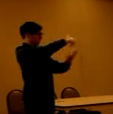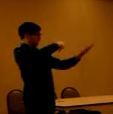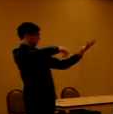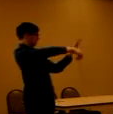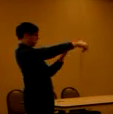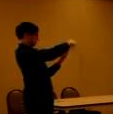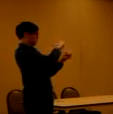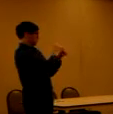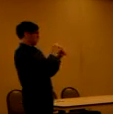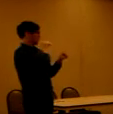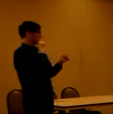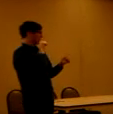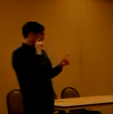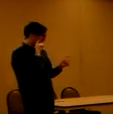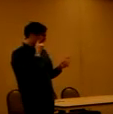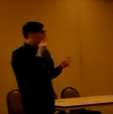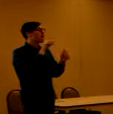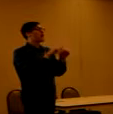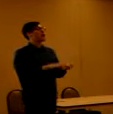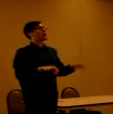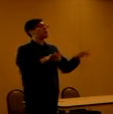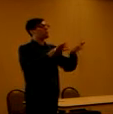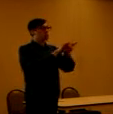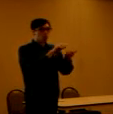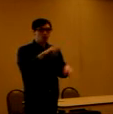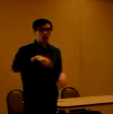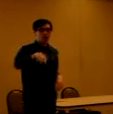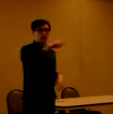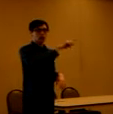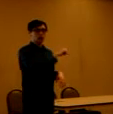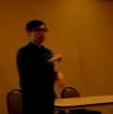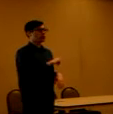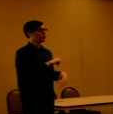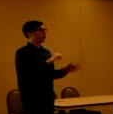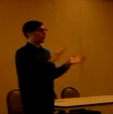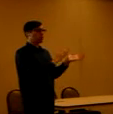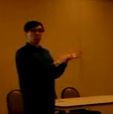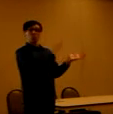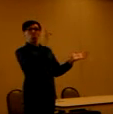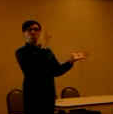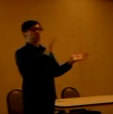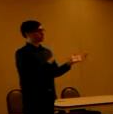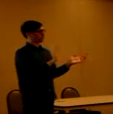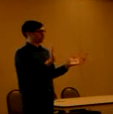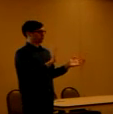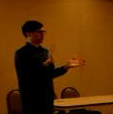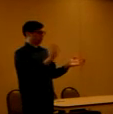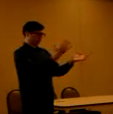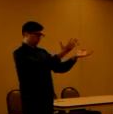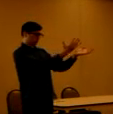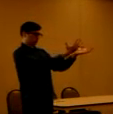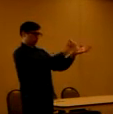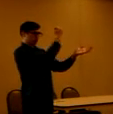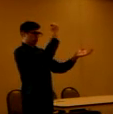So for those who socialize with the deaf, it's important that you don't take